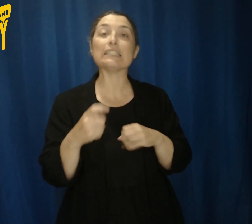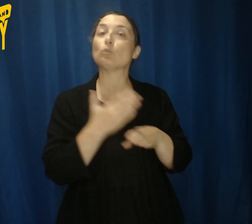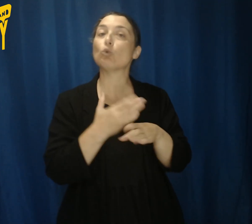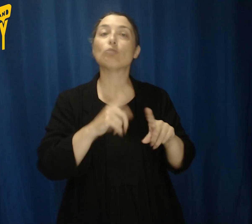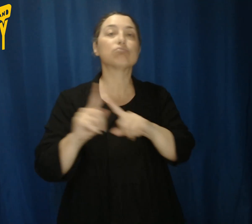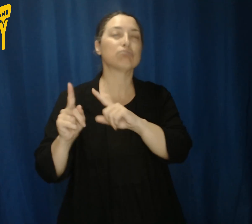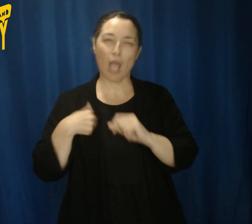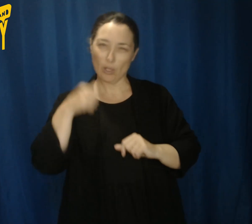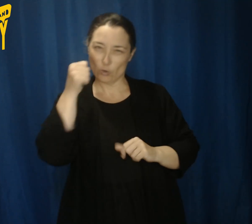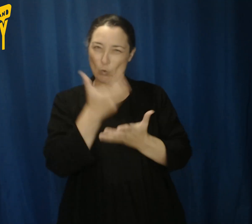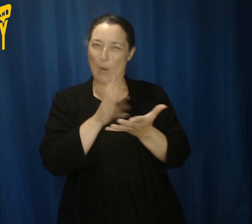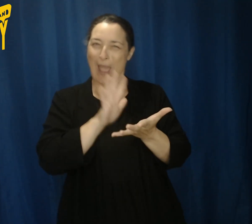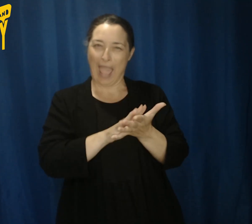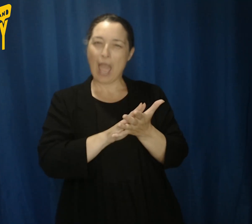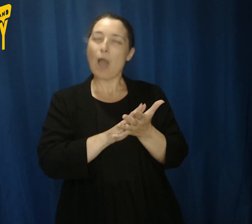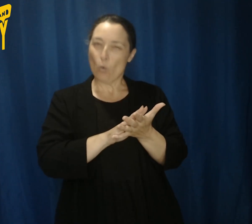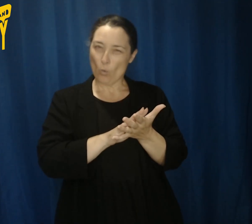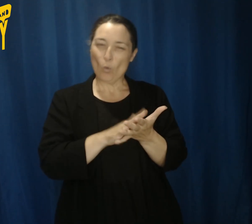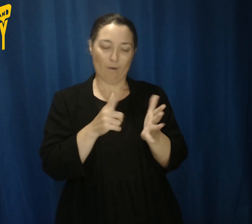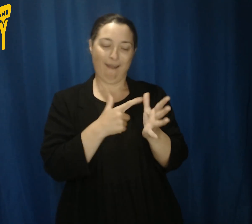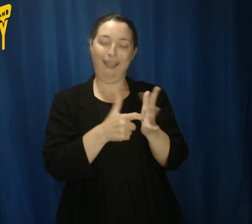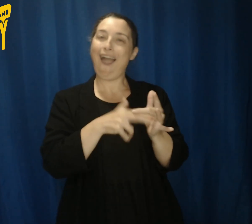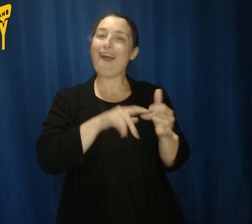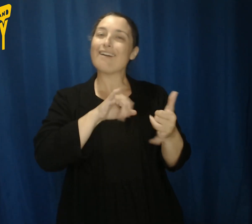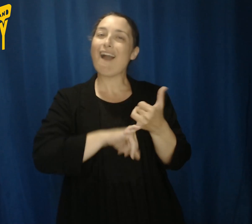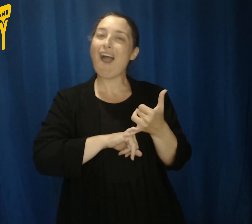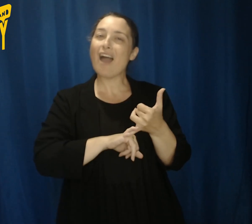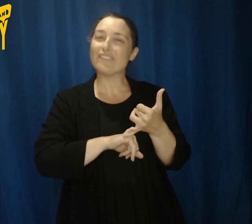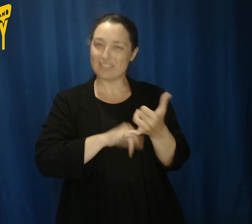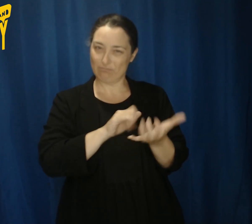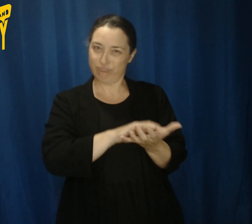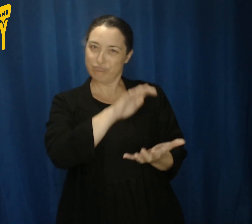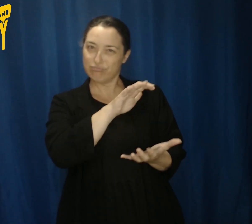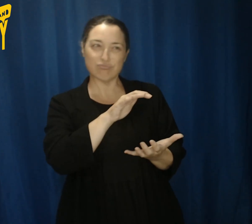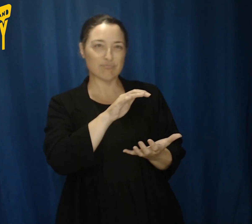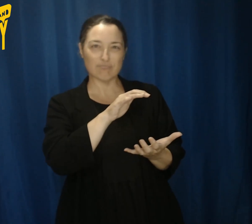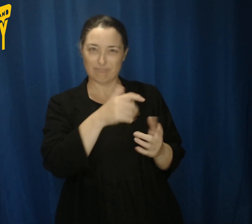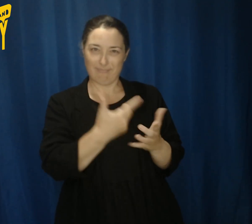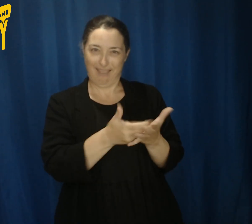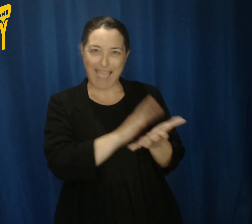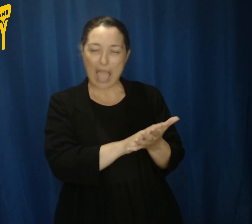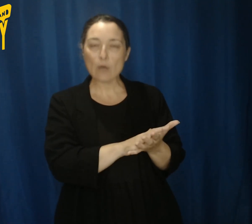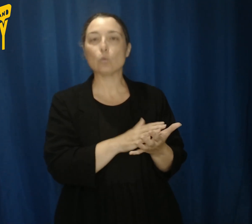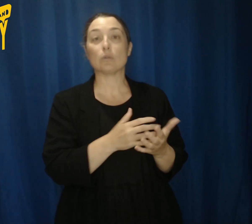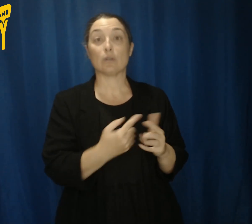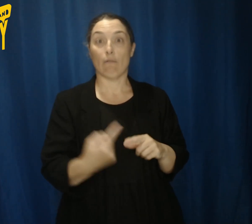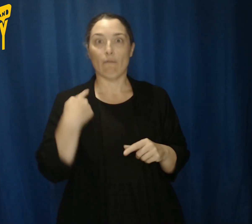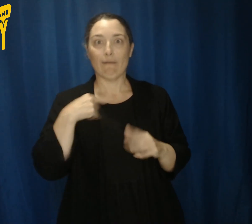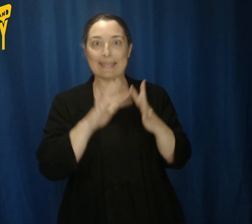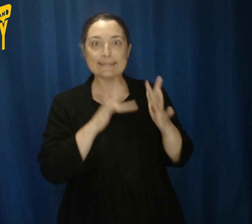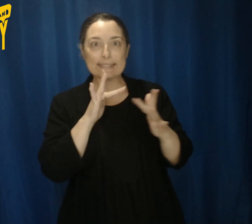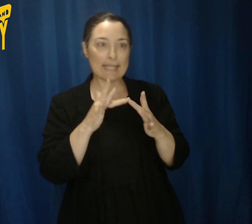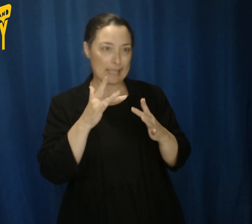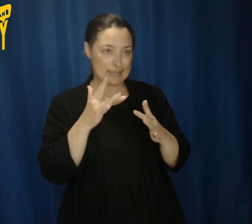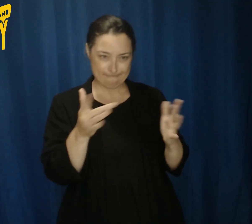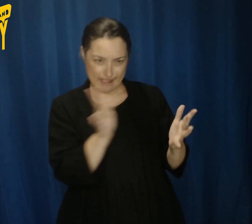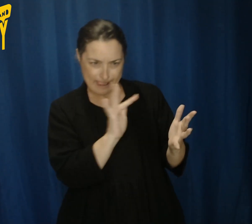into archives and how to find stuff and blah, blah, blah. In the early days of the internet, we were already starting to troll for things and this and that, particularly with,